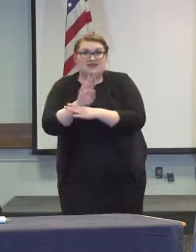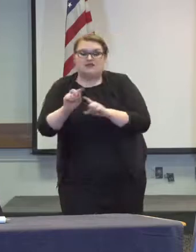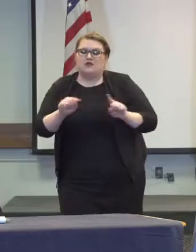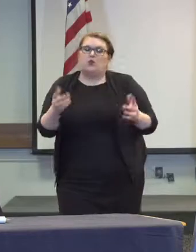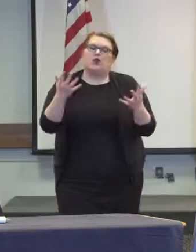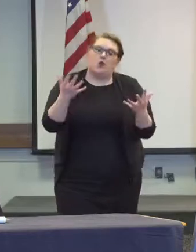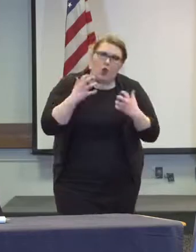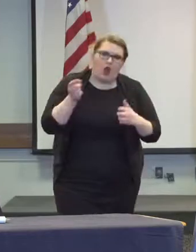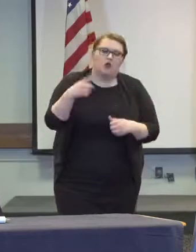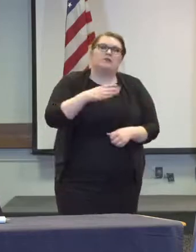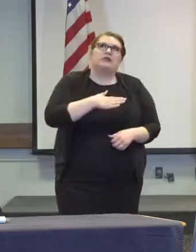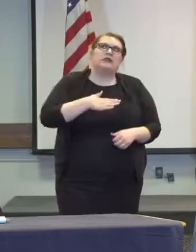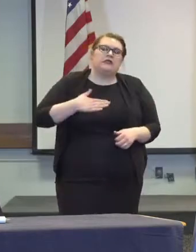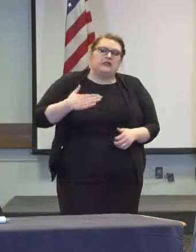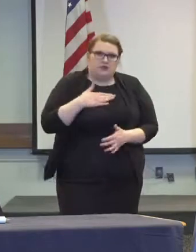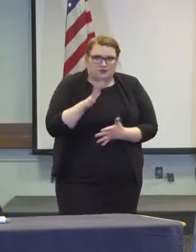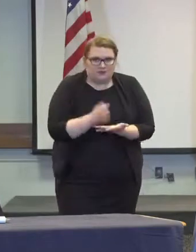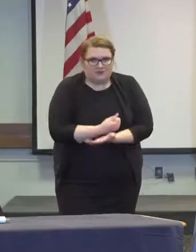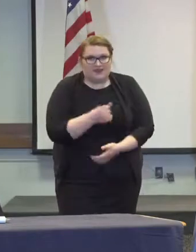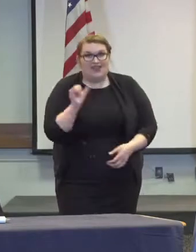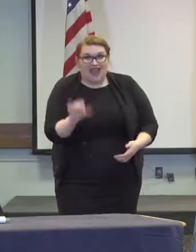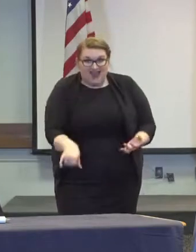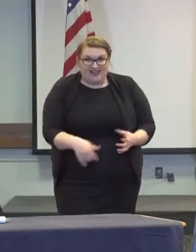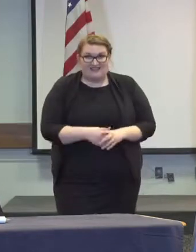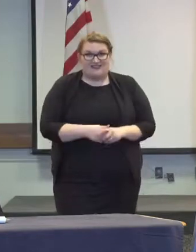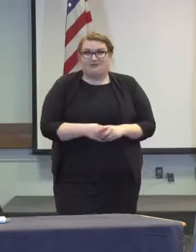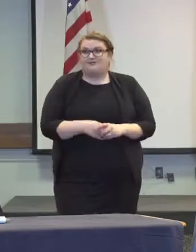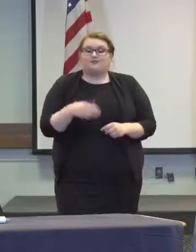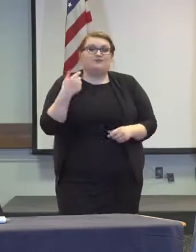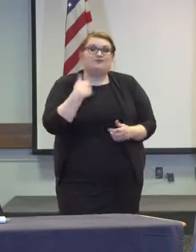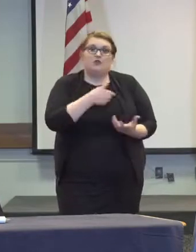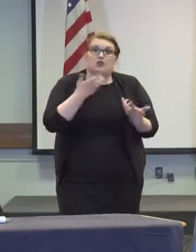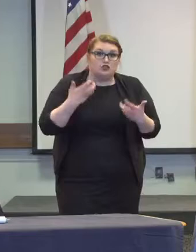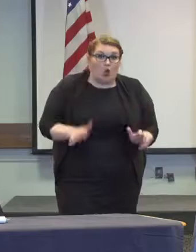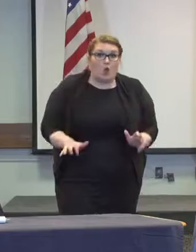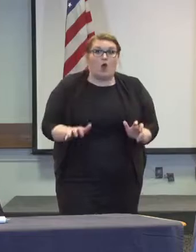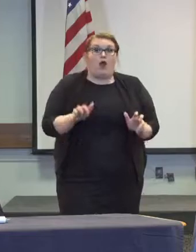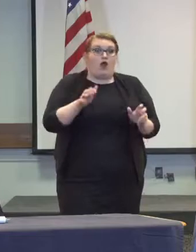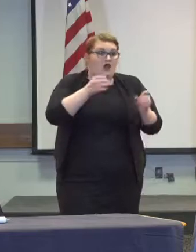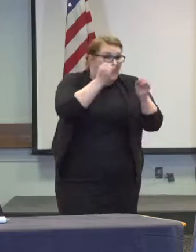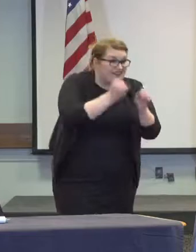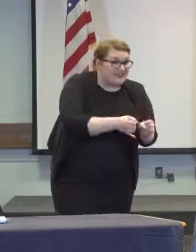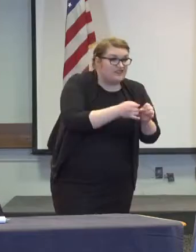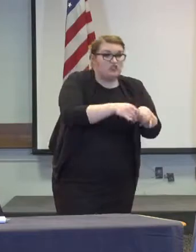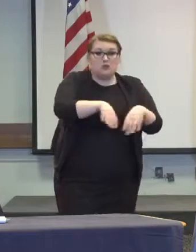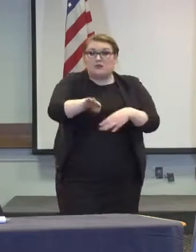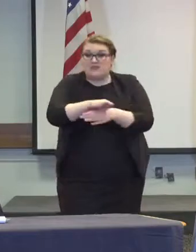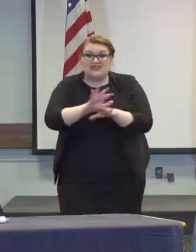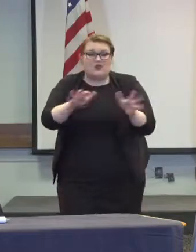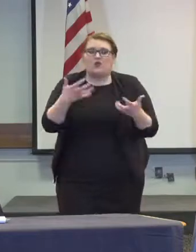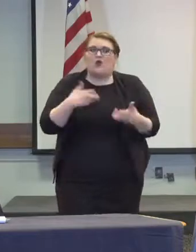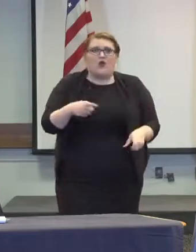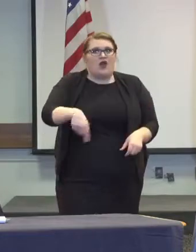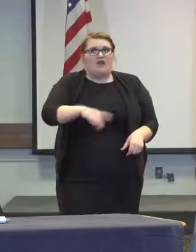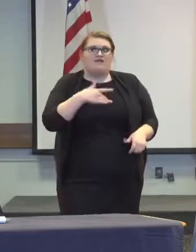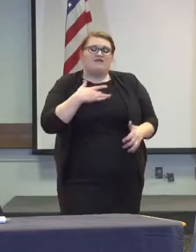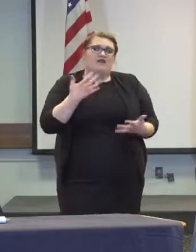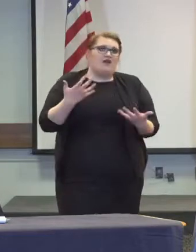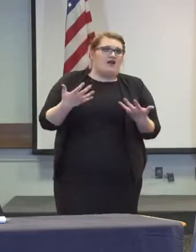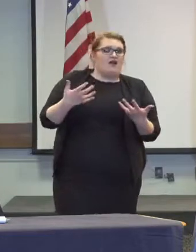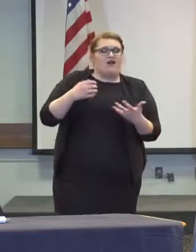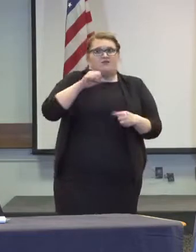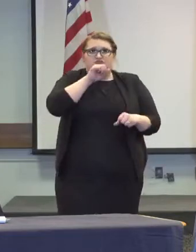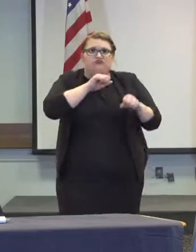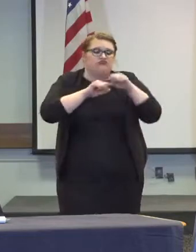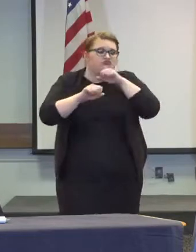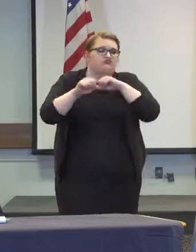want you to take advantage of this. We don't want people individually or as businesses facing rents they can't pay